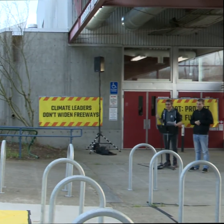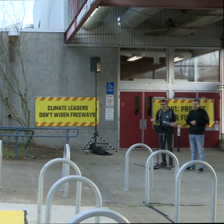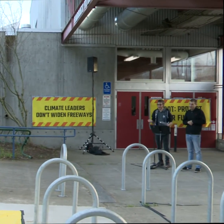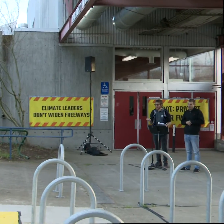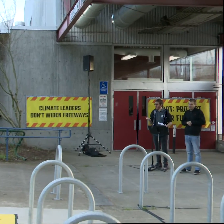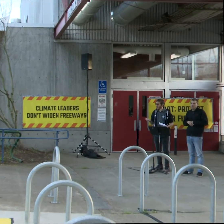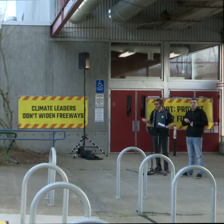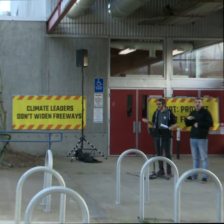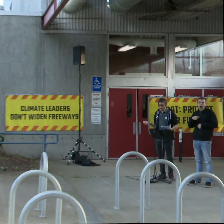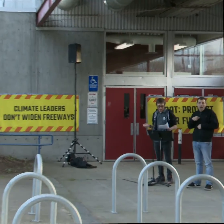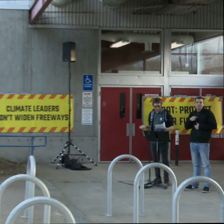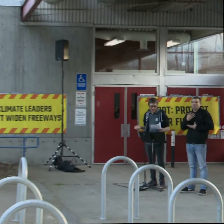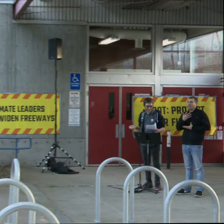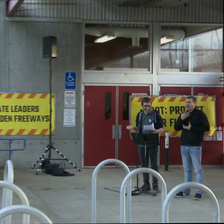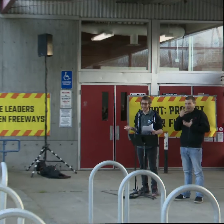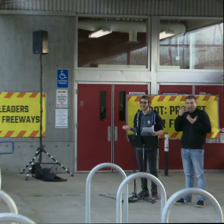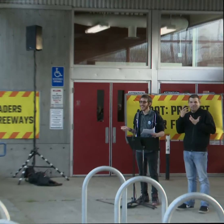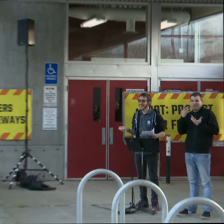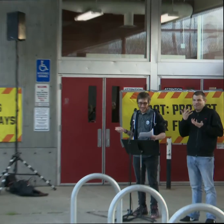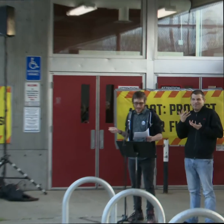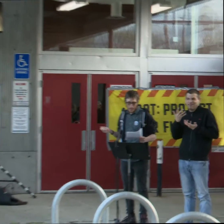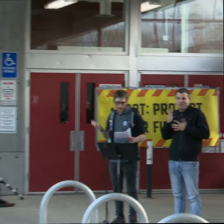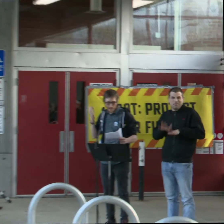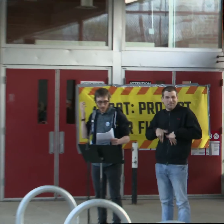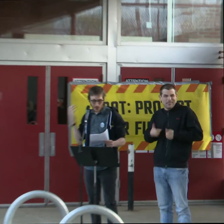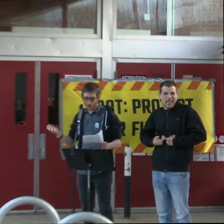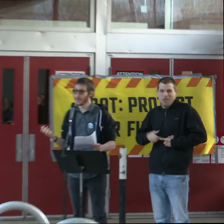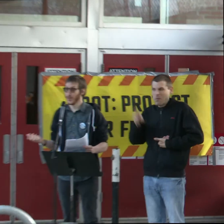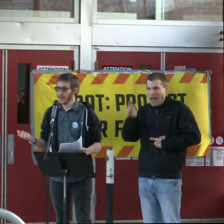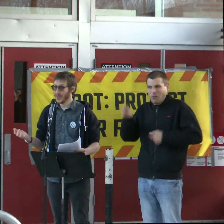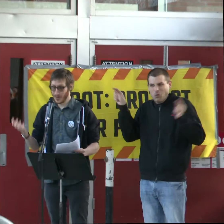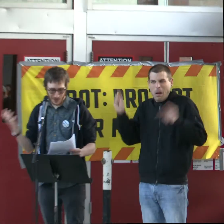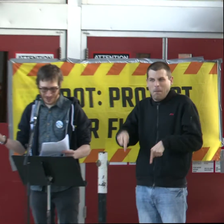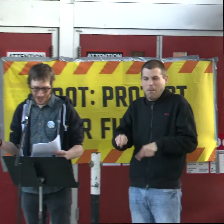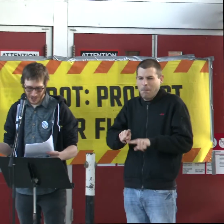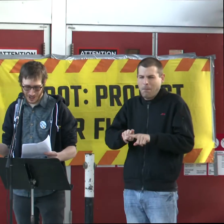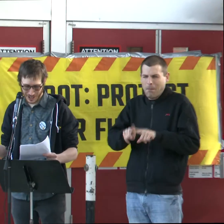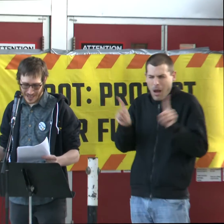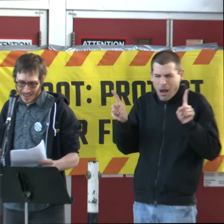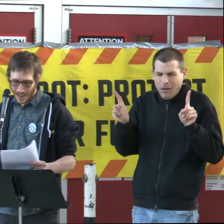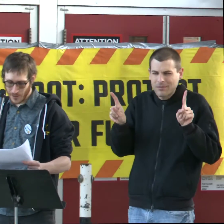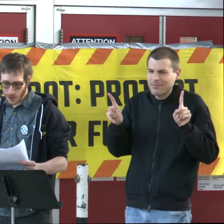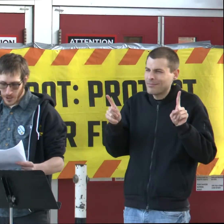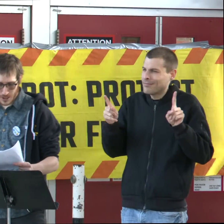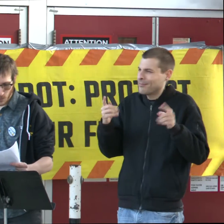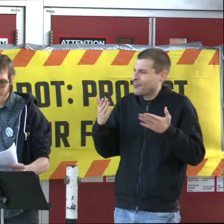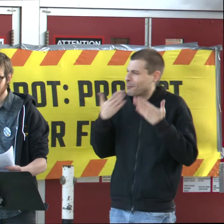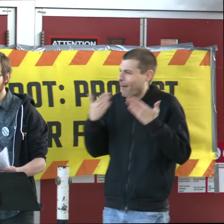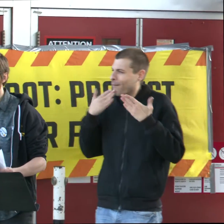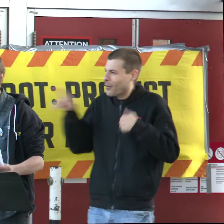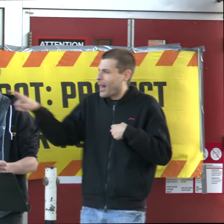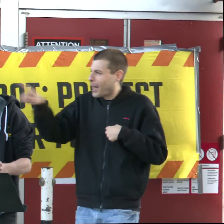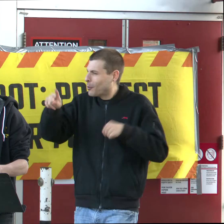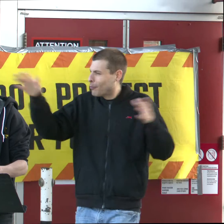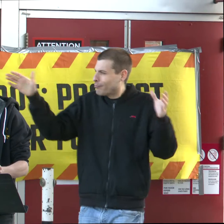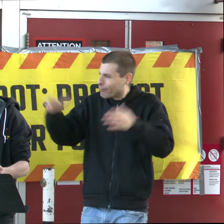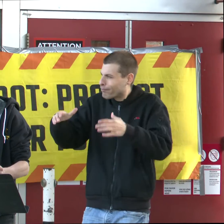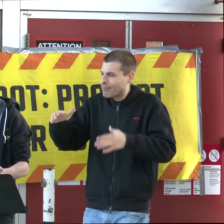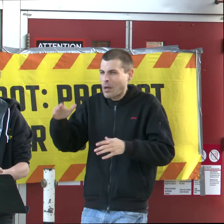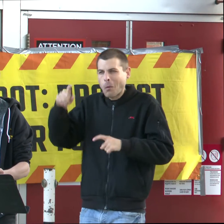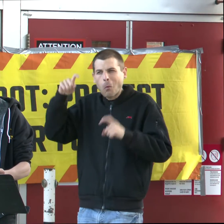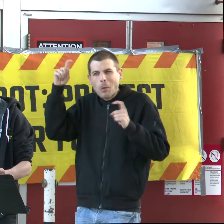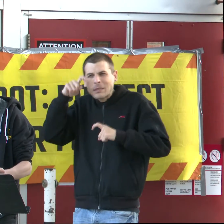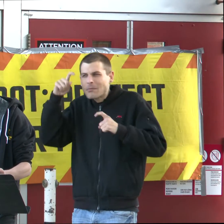I'm angry that we all have to be here, but I'm so grateful that we are all here and that the words of wisdom,